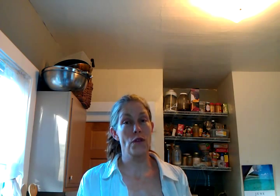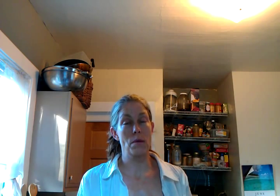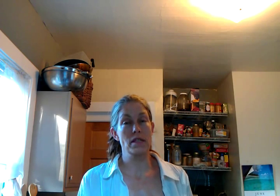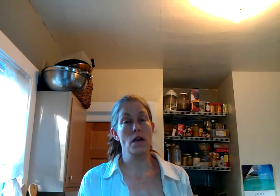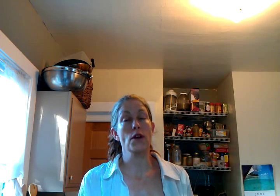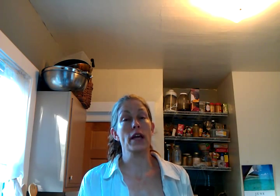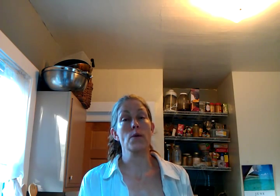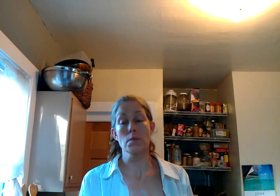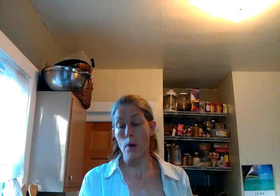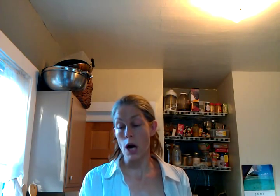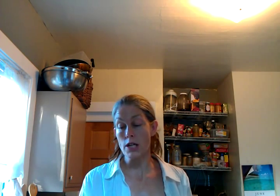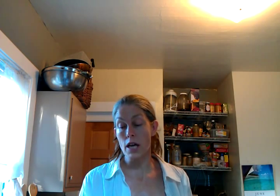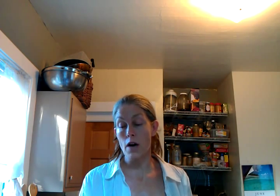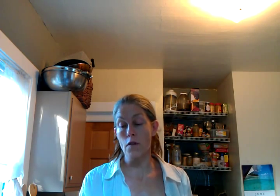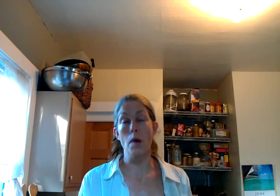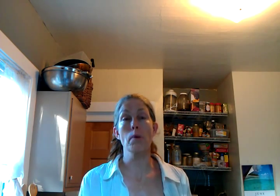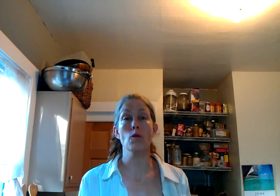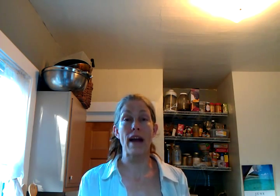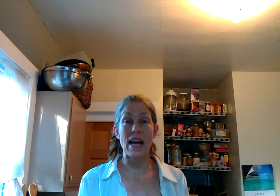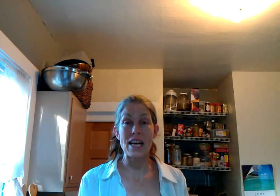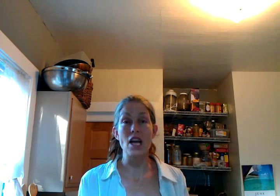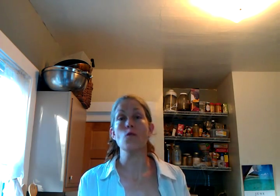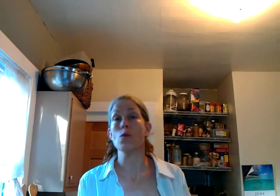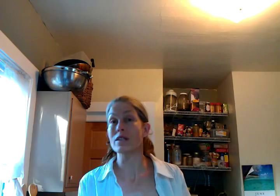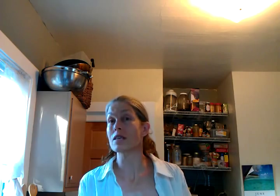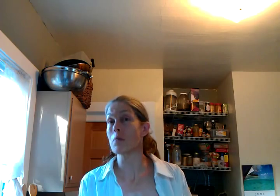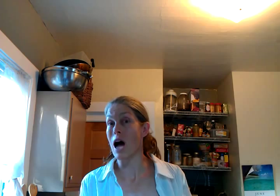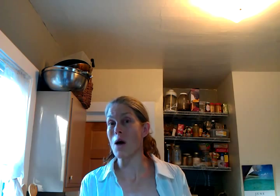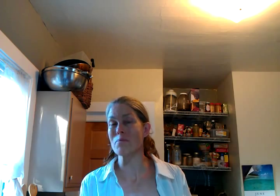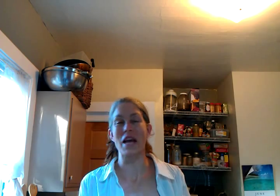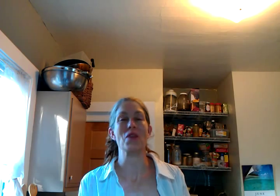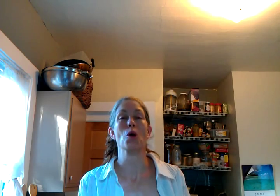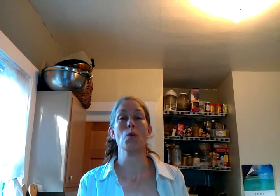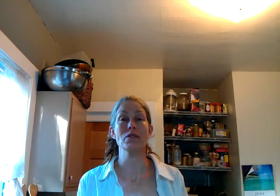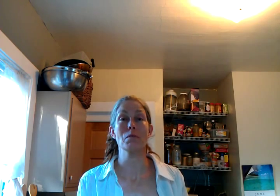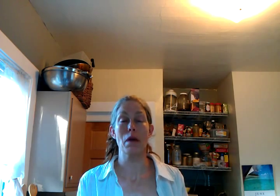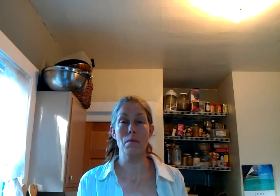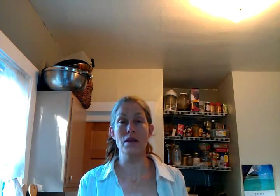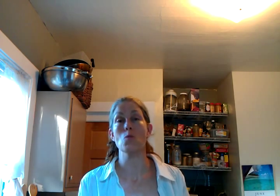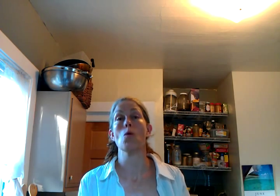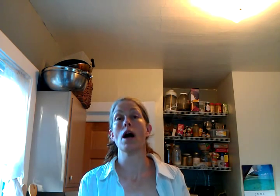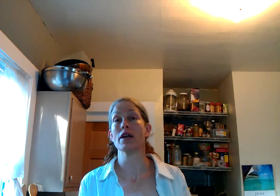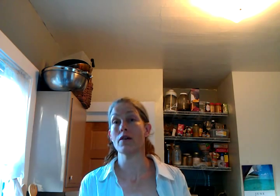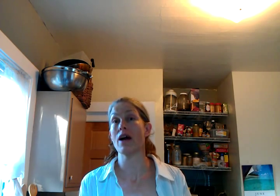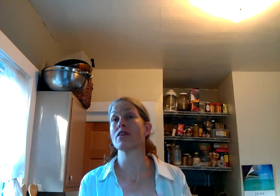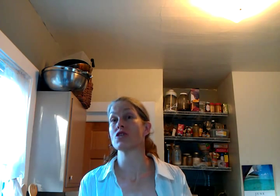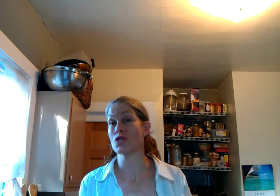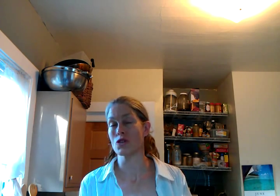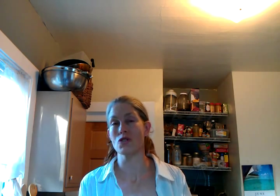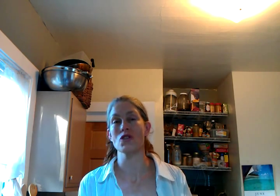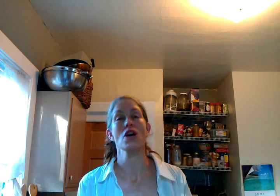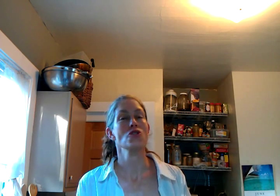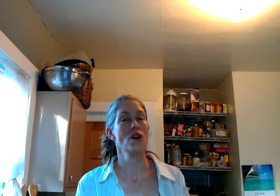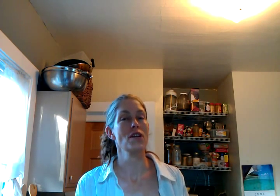families. I felt like it was part of a parade of wilted moms and their wilted babies walking around in circles trying to